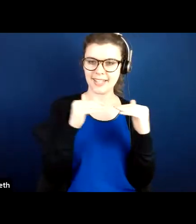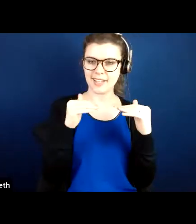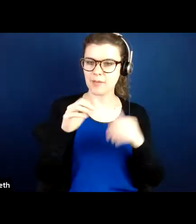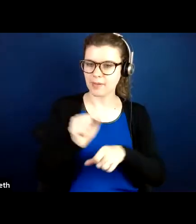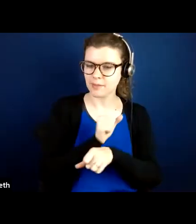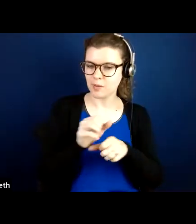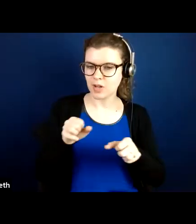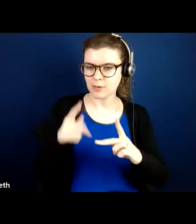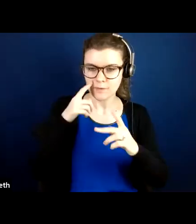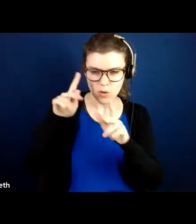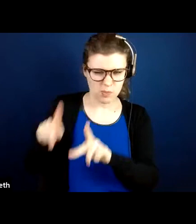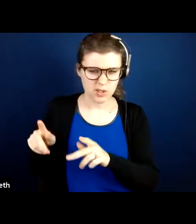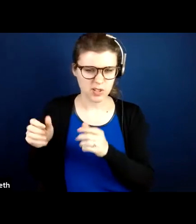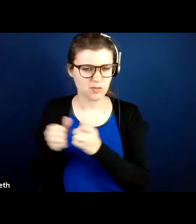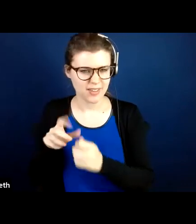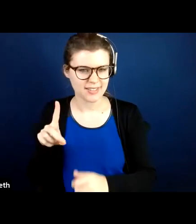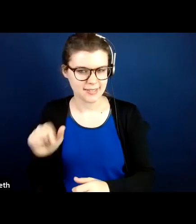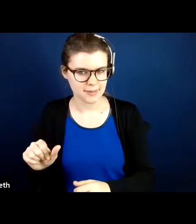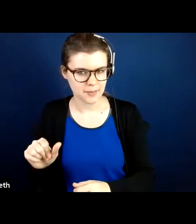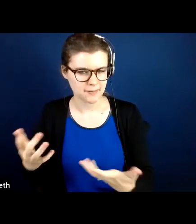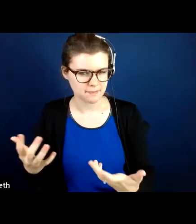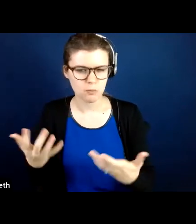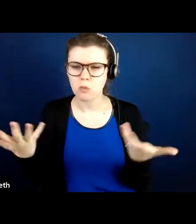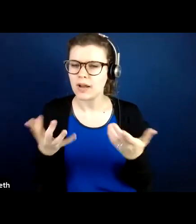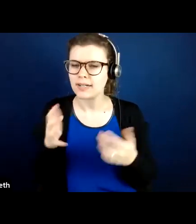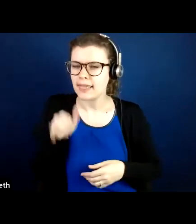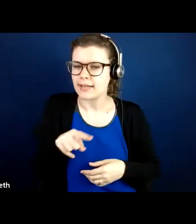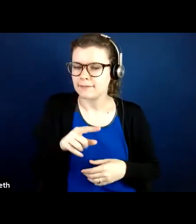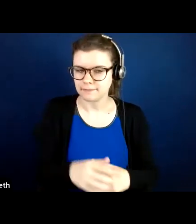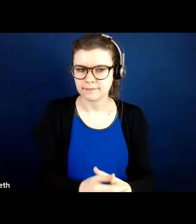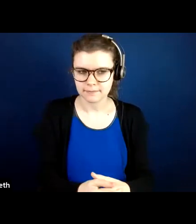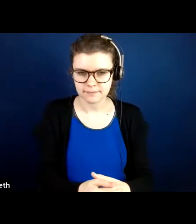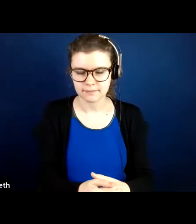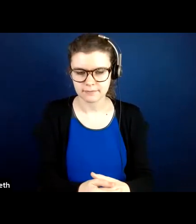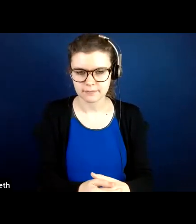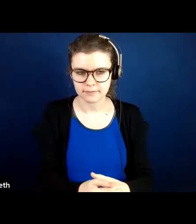an individual with a disability. What is that?